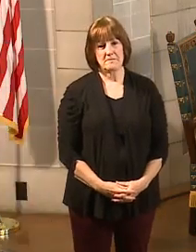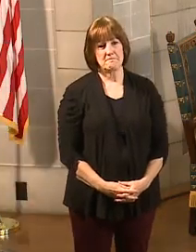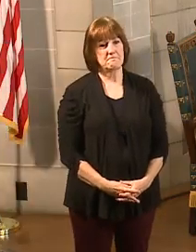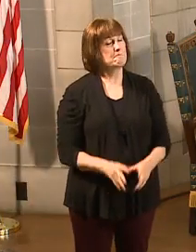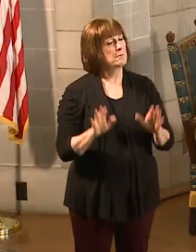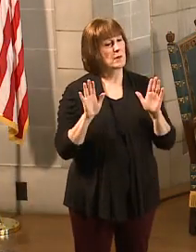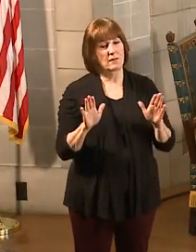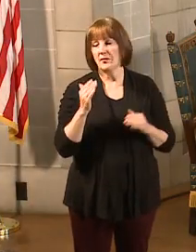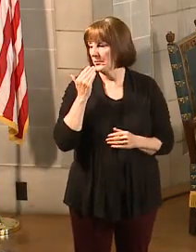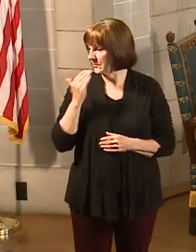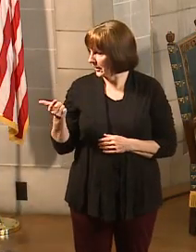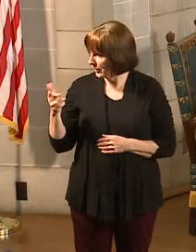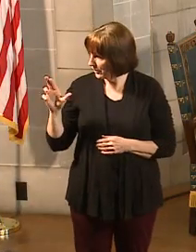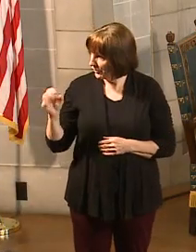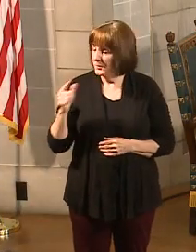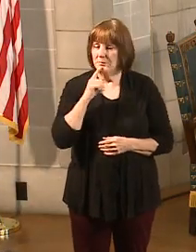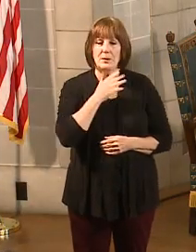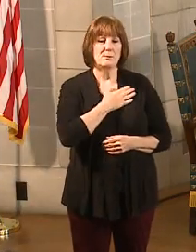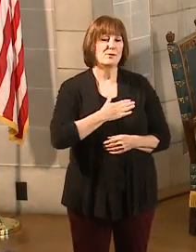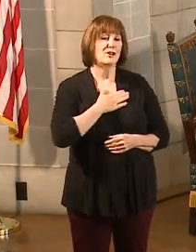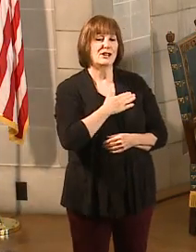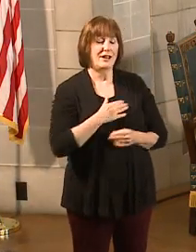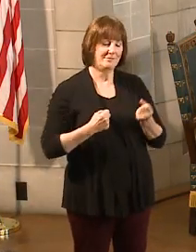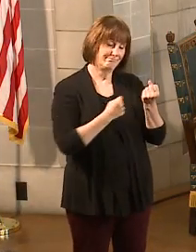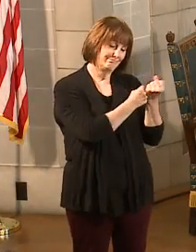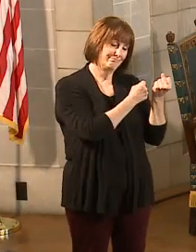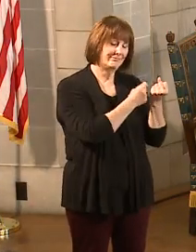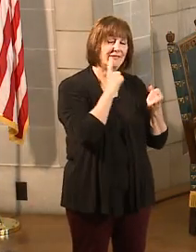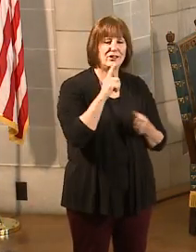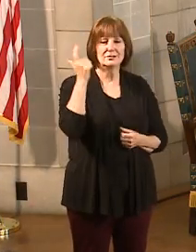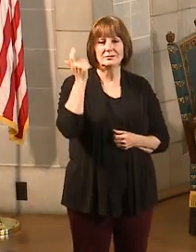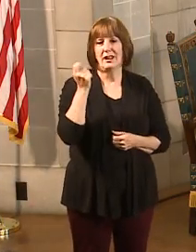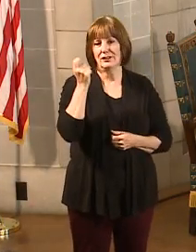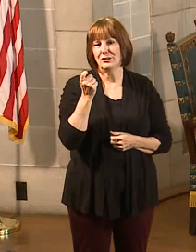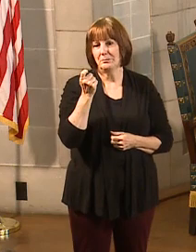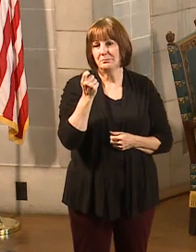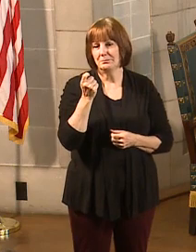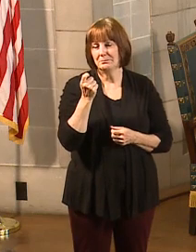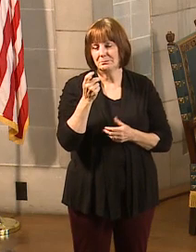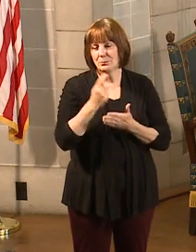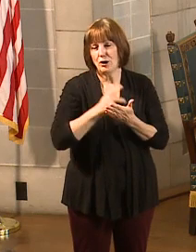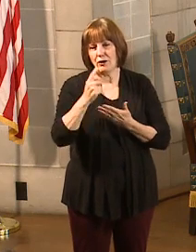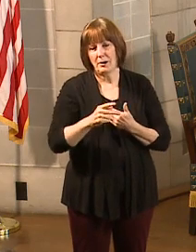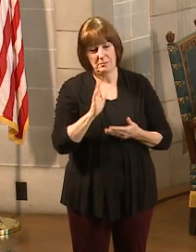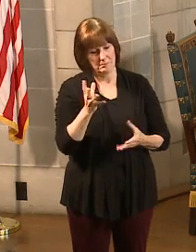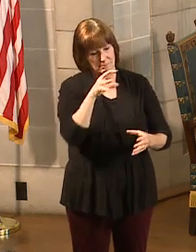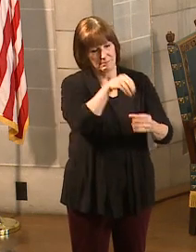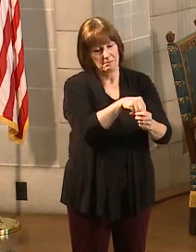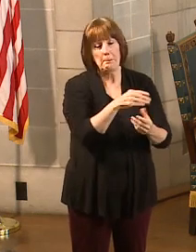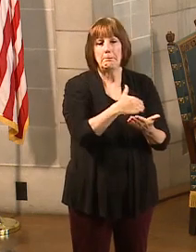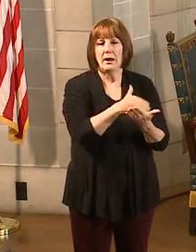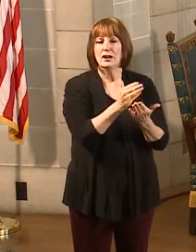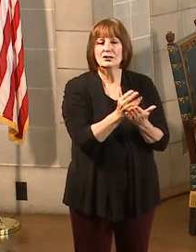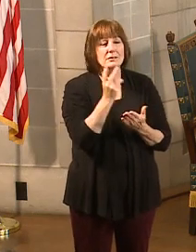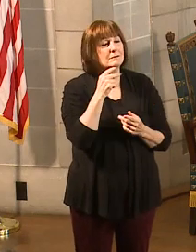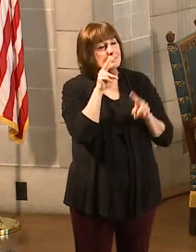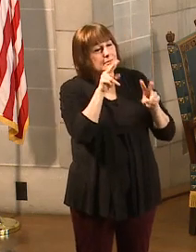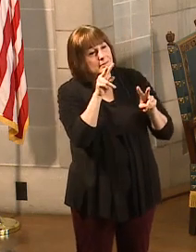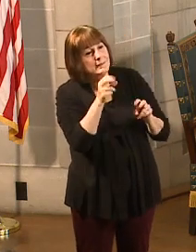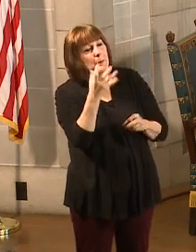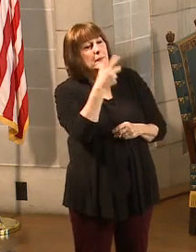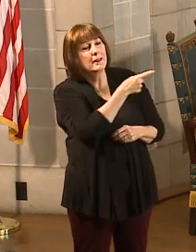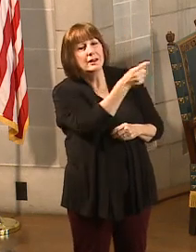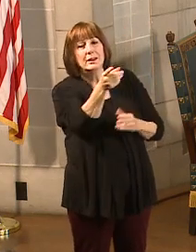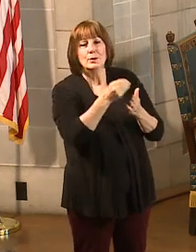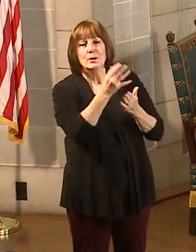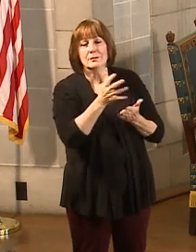Great, thank you, Greg. And I appreciate the plug for the scholarship program that's a part of the budget. I'm looking forward to being able to see how many students take advantage of